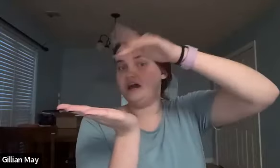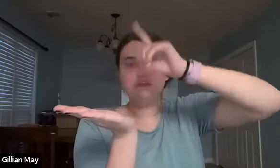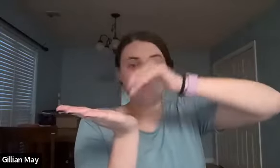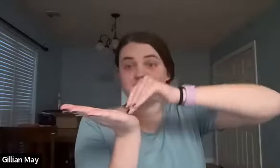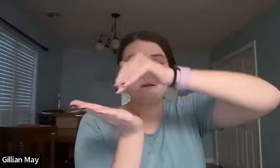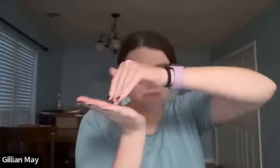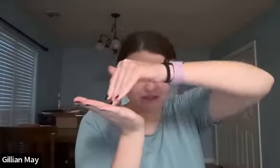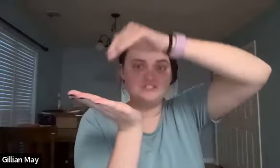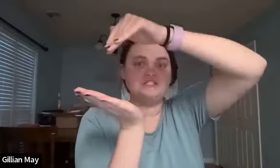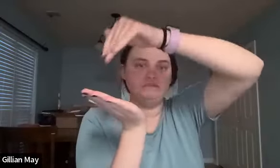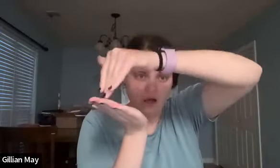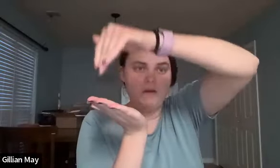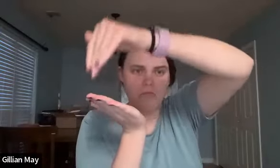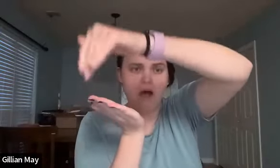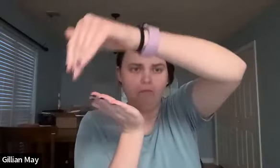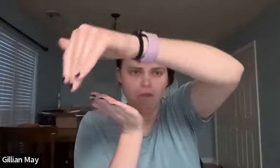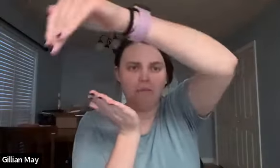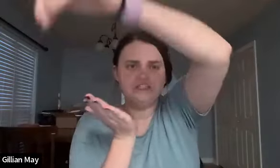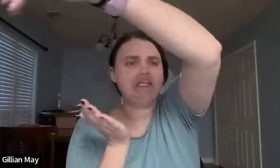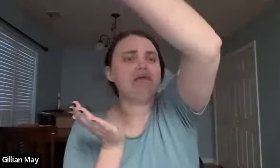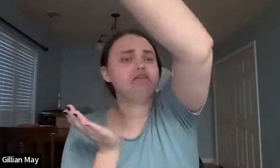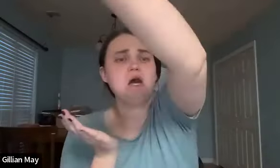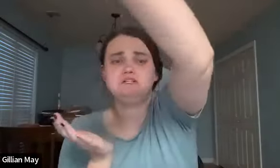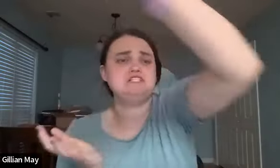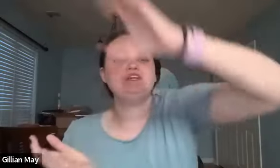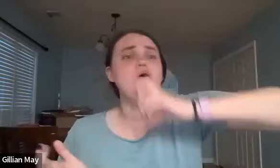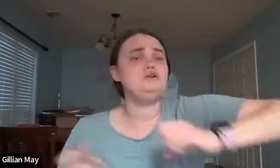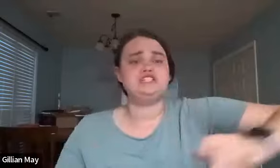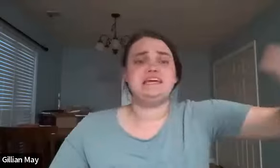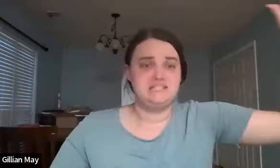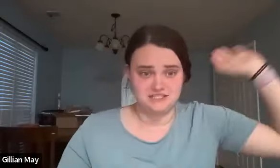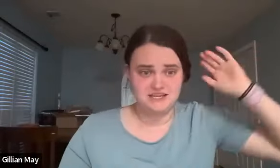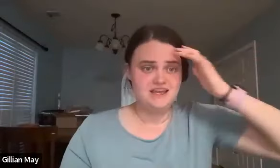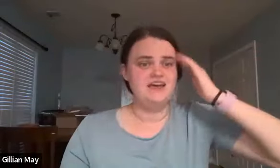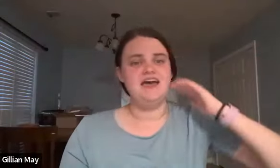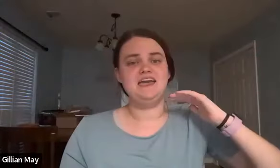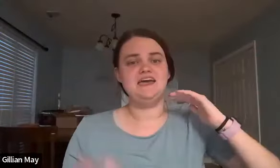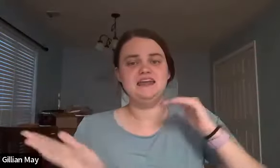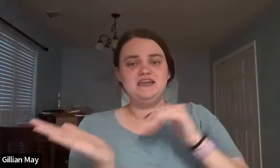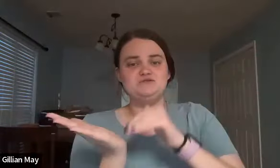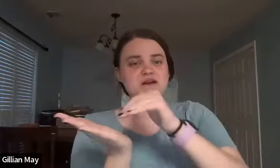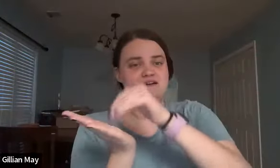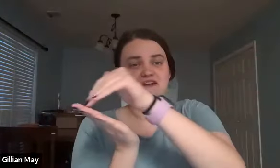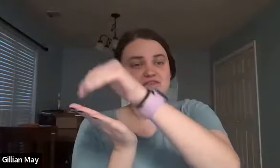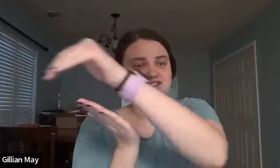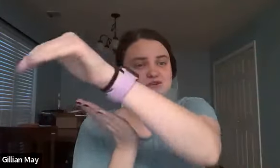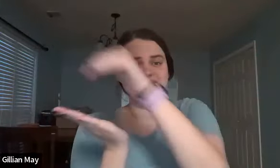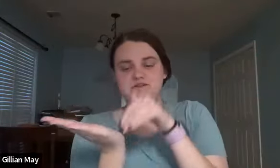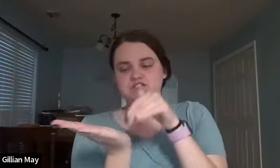only was she 1,000,000, but she's bum, bum, bum, bum. She keeps going. She's so old, she's ancient. And it was one of my favorite stories, is he would just